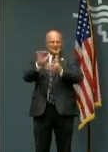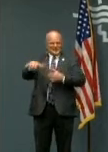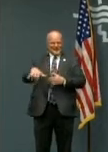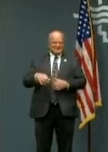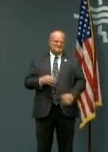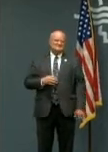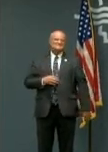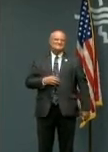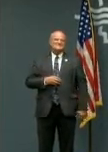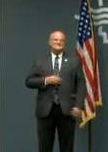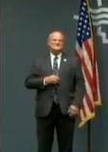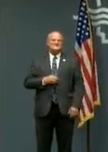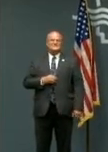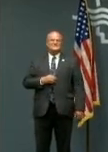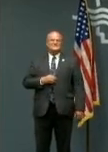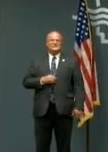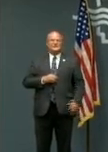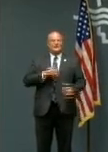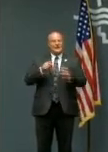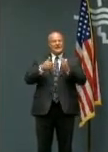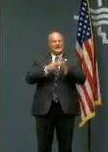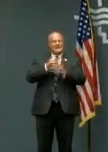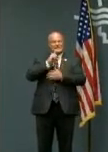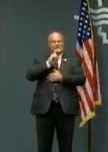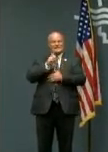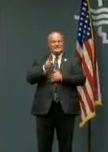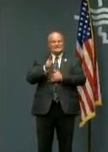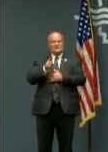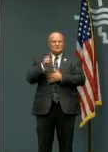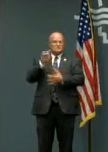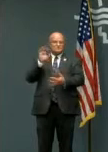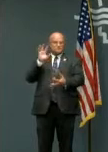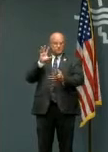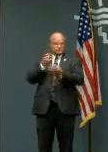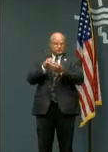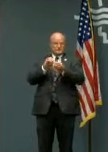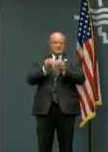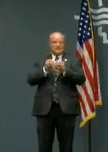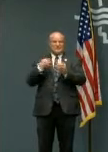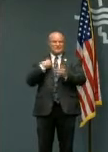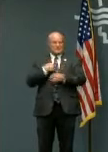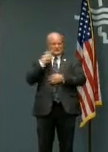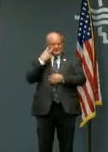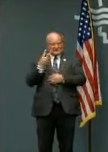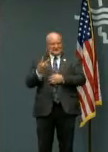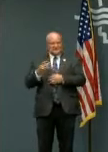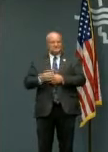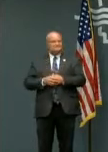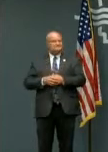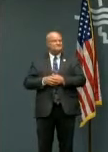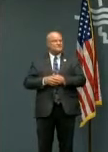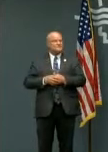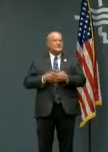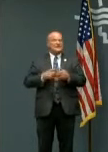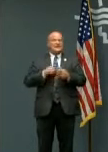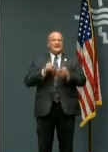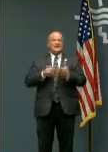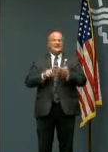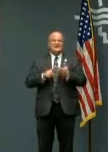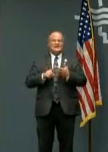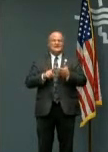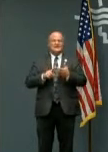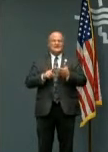that. And these, of course, are cumulative numbers that we are seeing here. And then if you go